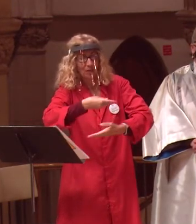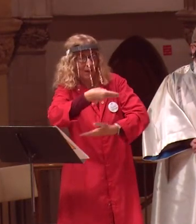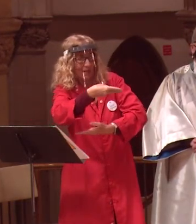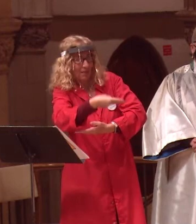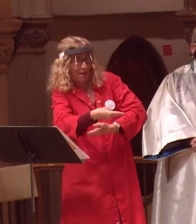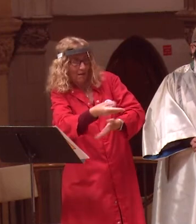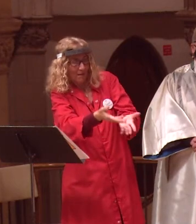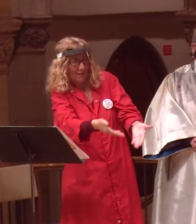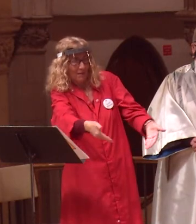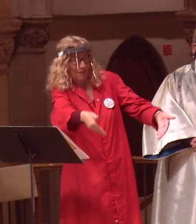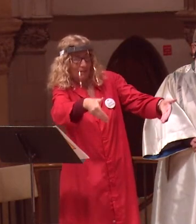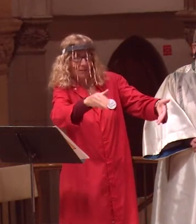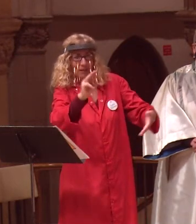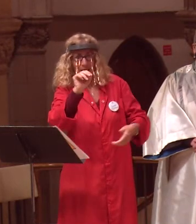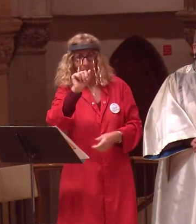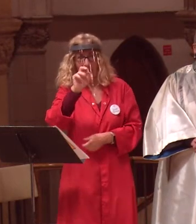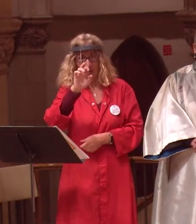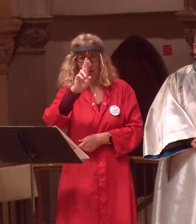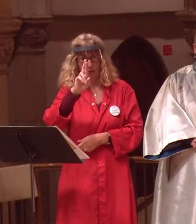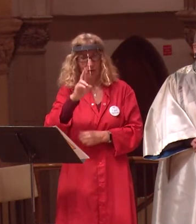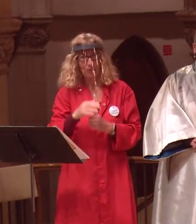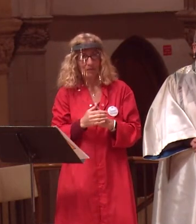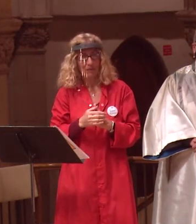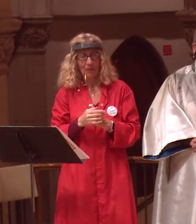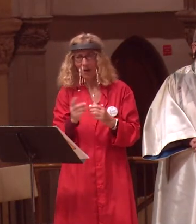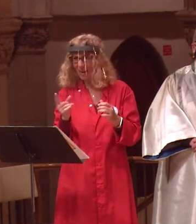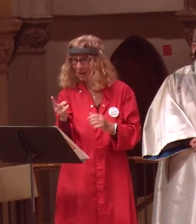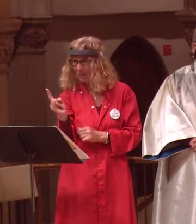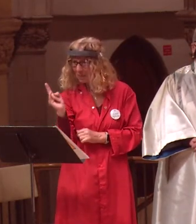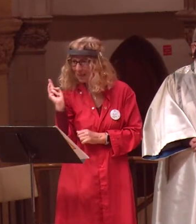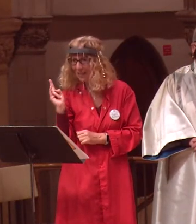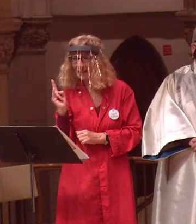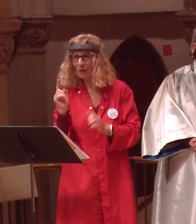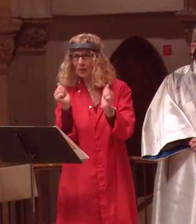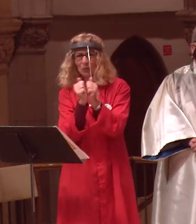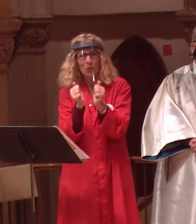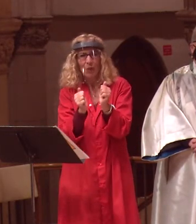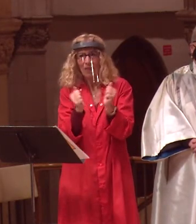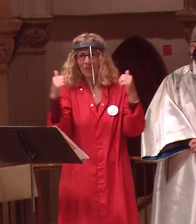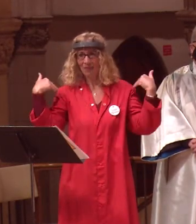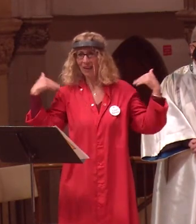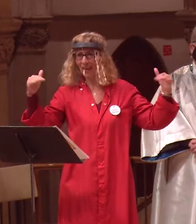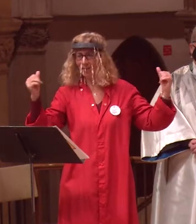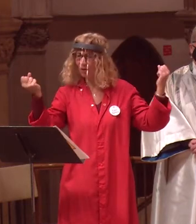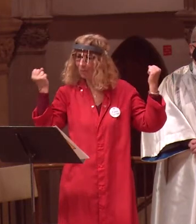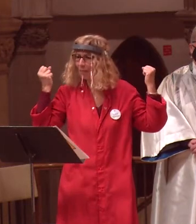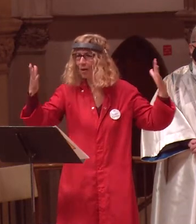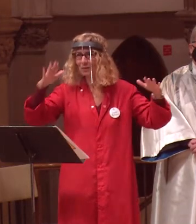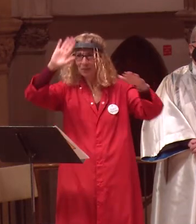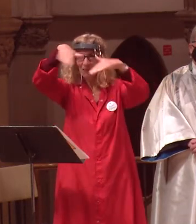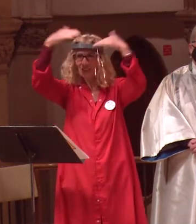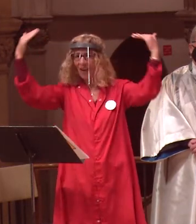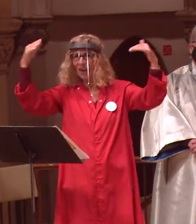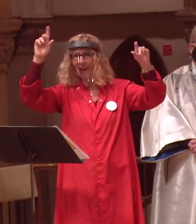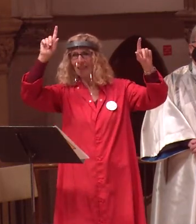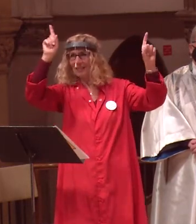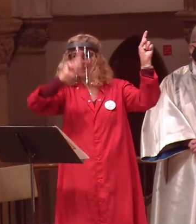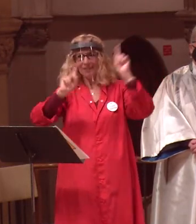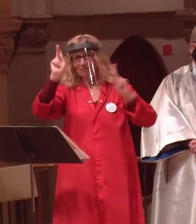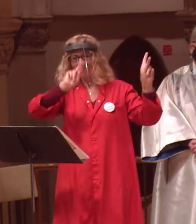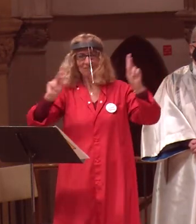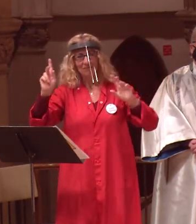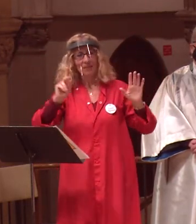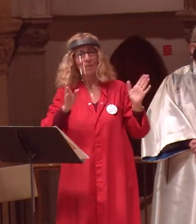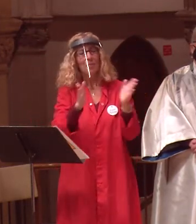in a manger." And immediately there was with the angel a multitude of the heavenly array, praising God